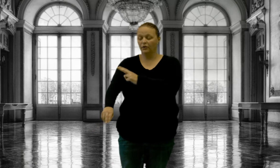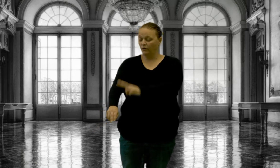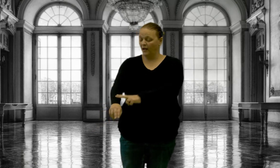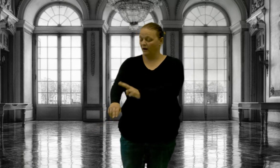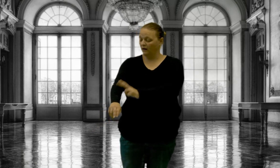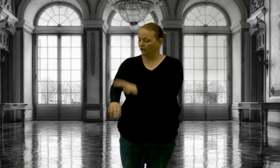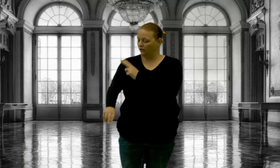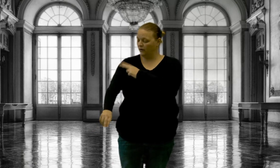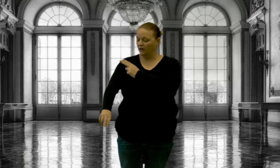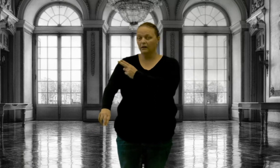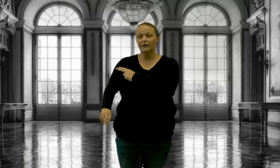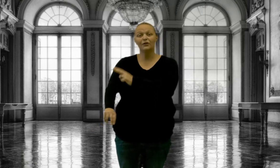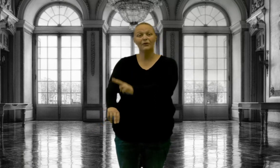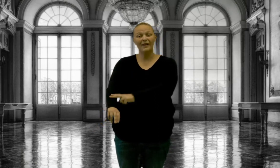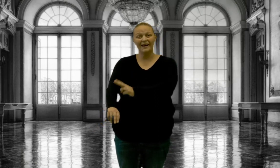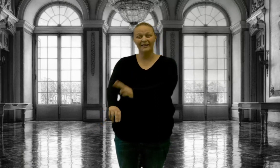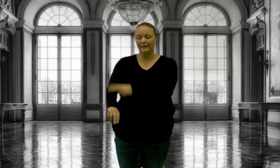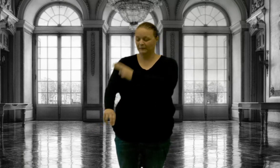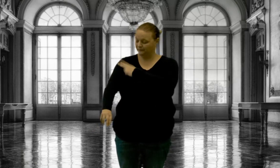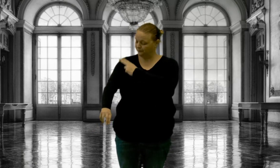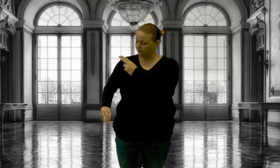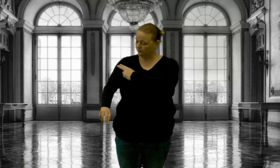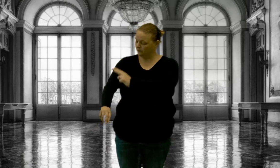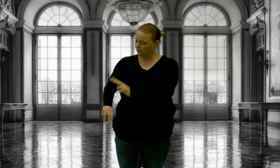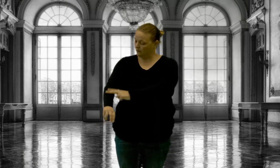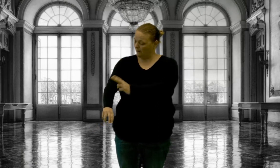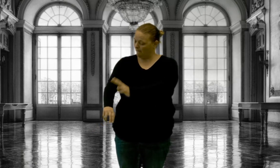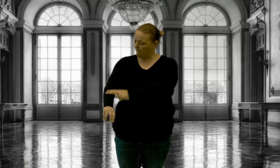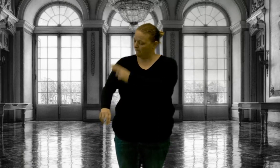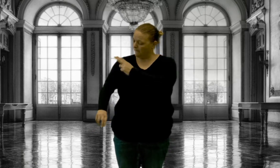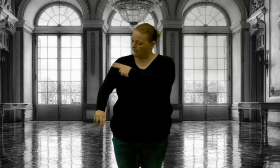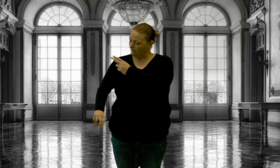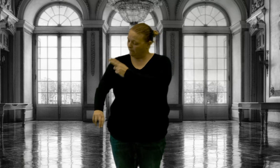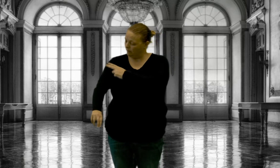Two here, two there, two here, two there.